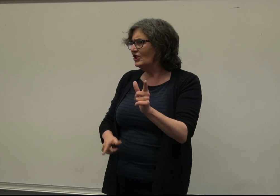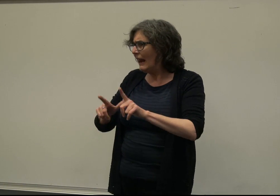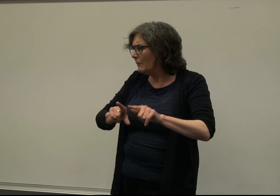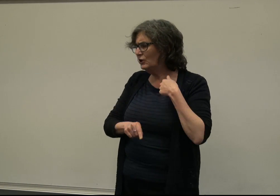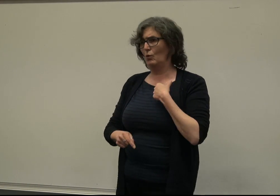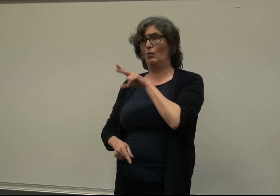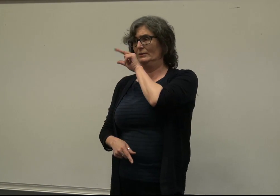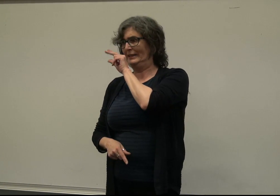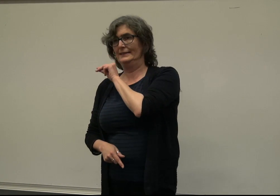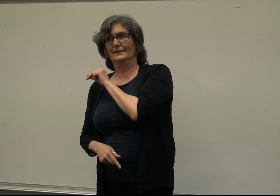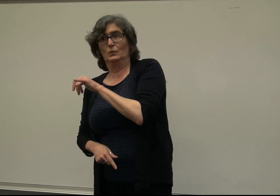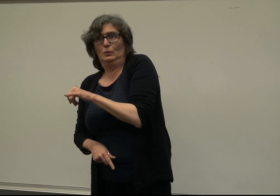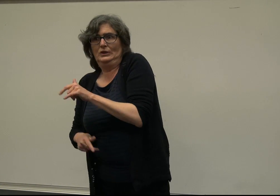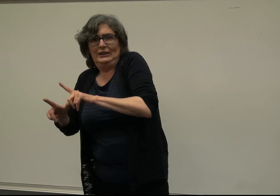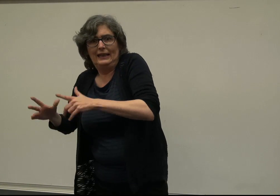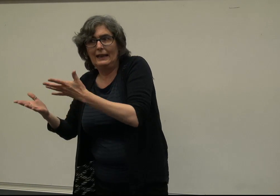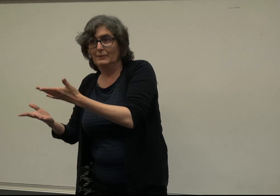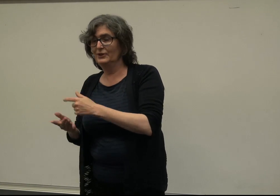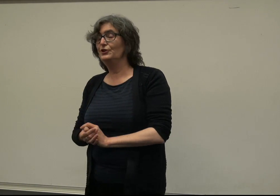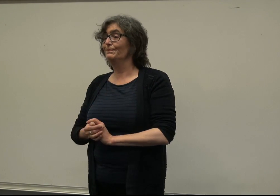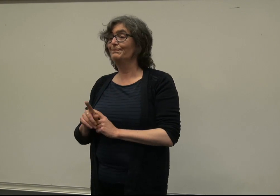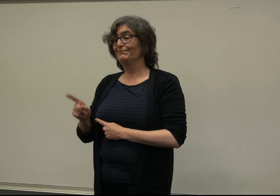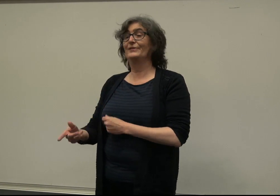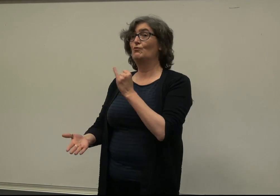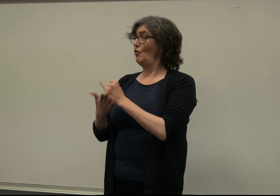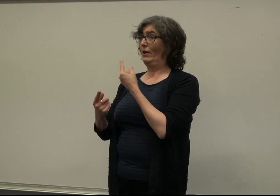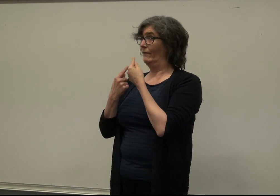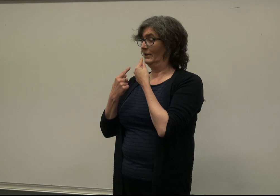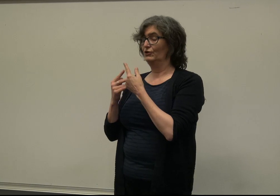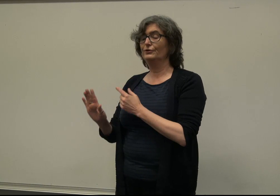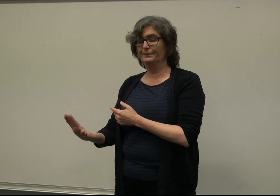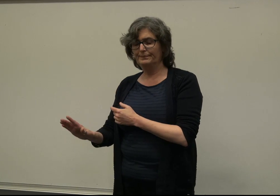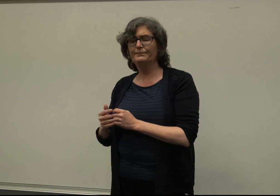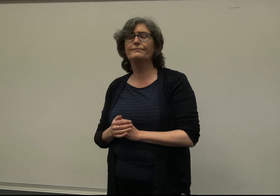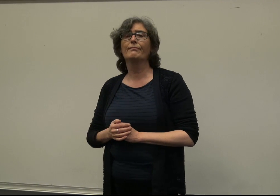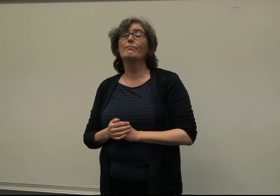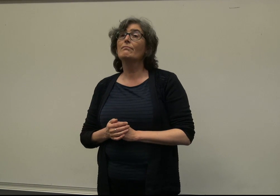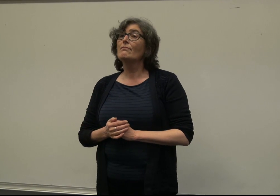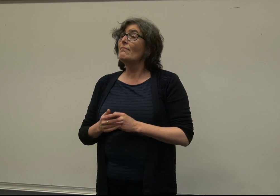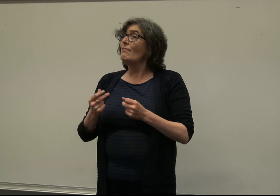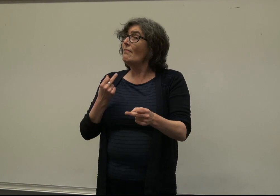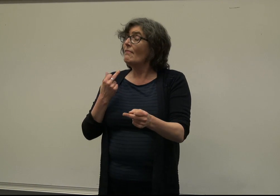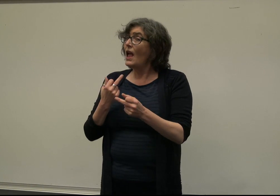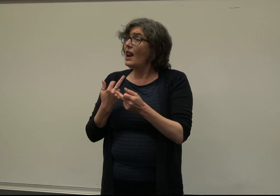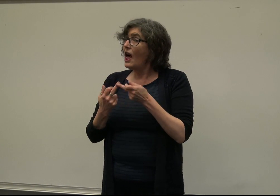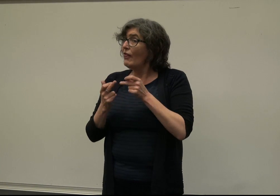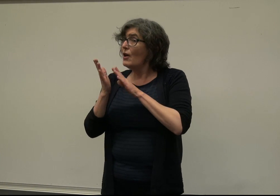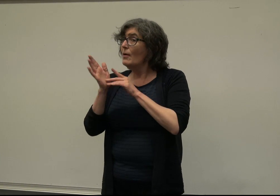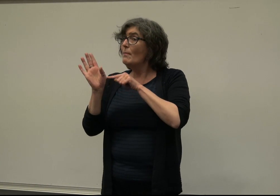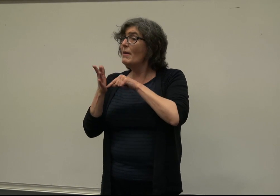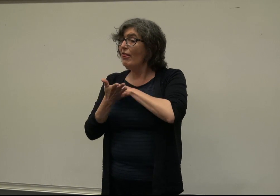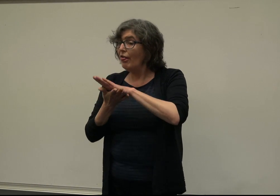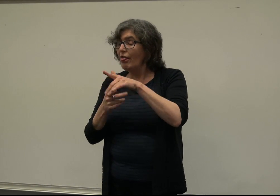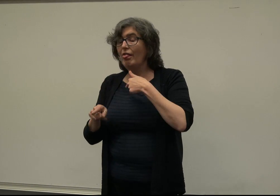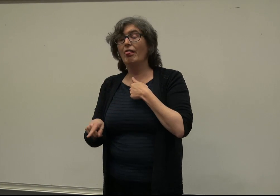A related misconception is that if a child has another language, they're going to have problems at